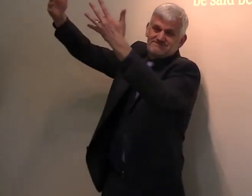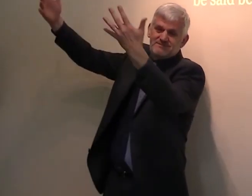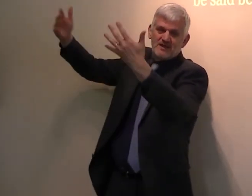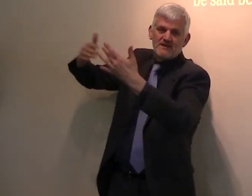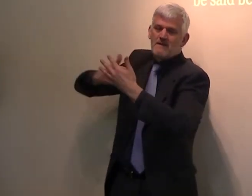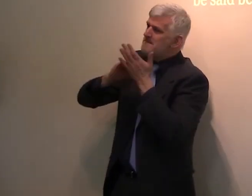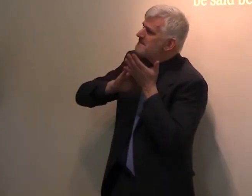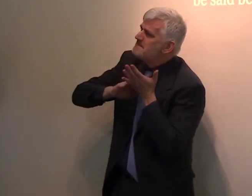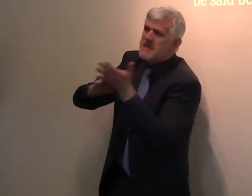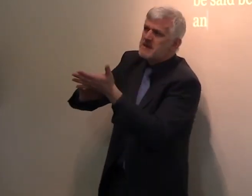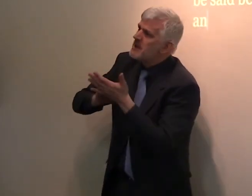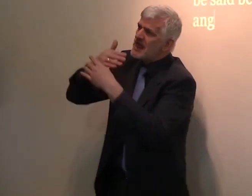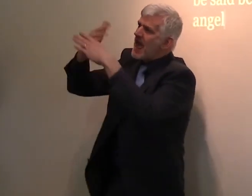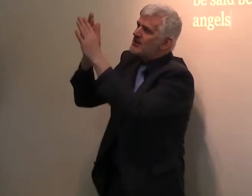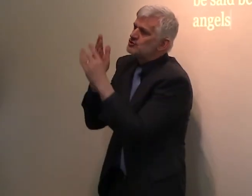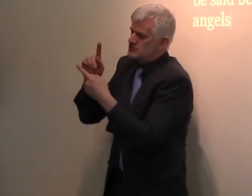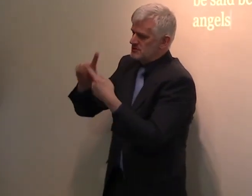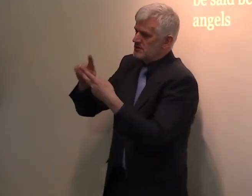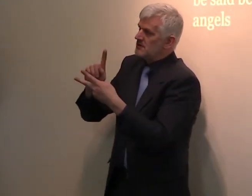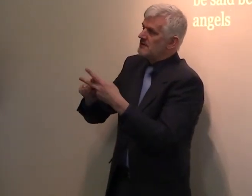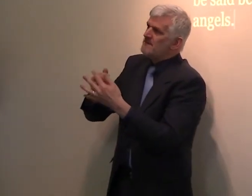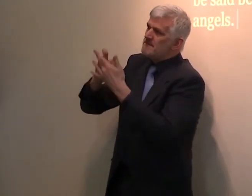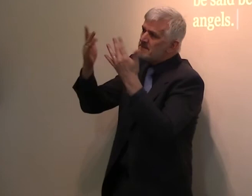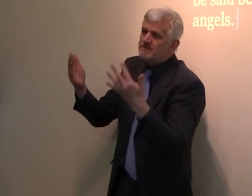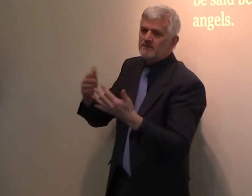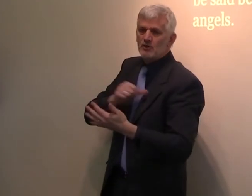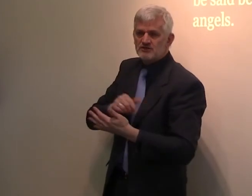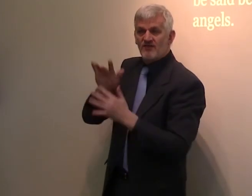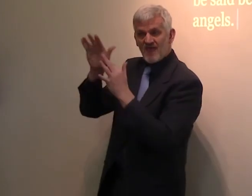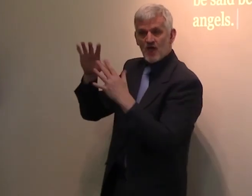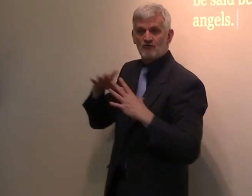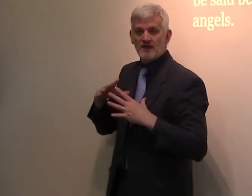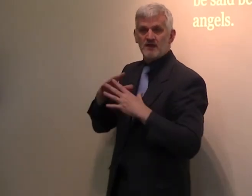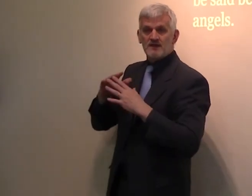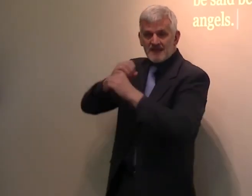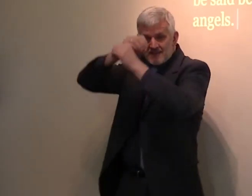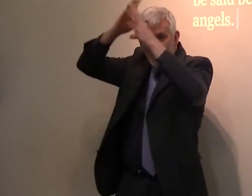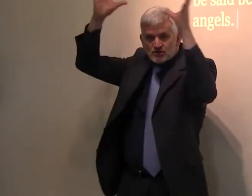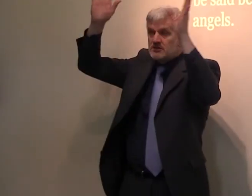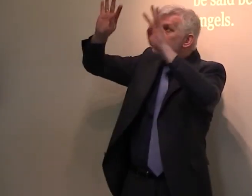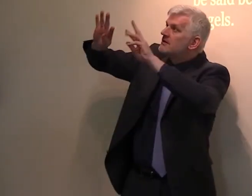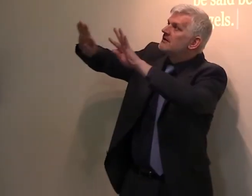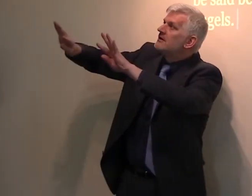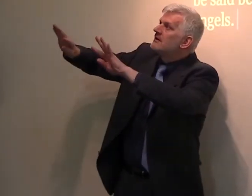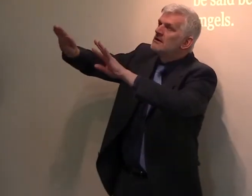Matthew, Philip, and you can see the emotion. Your name being